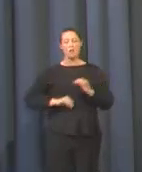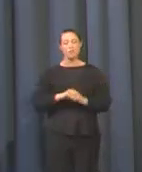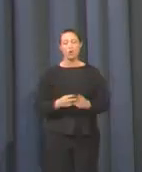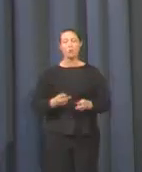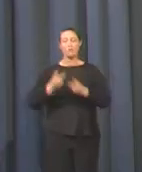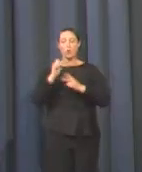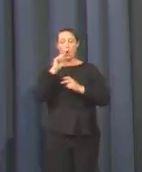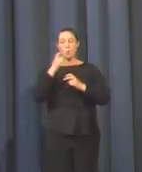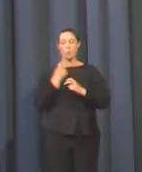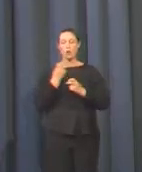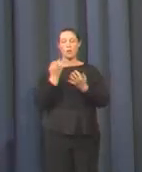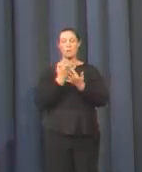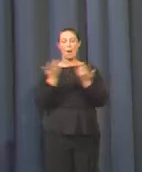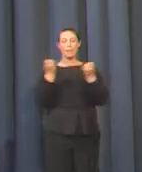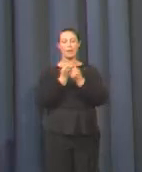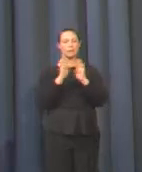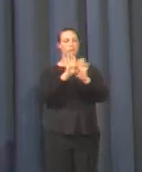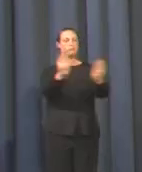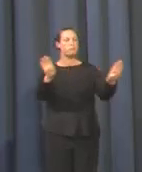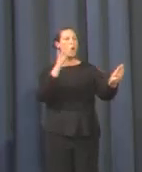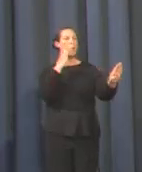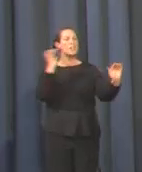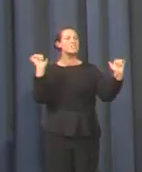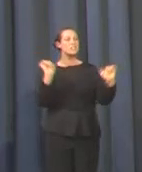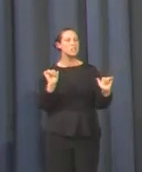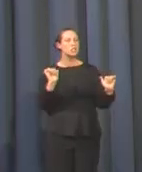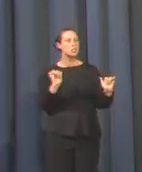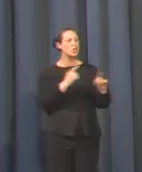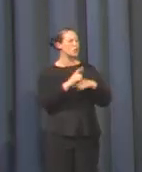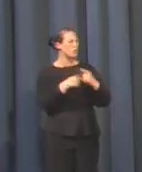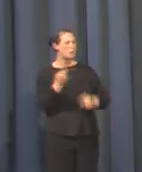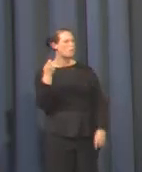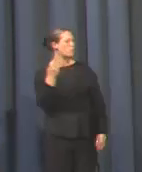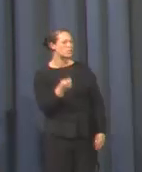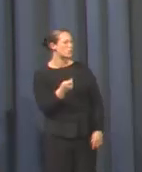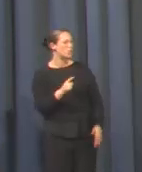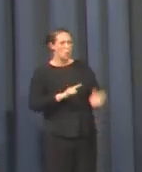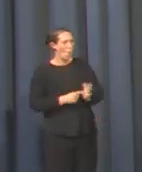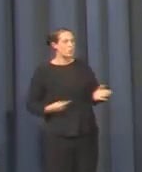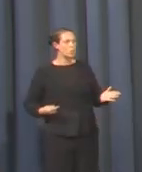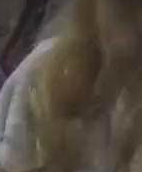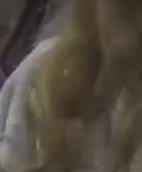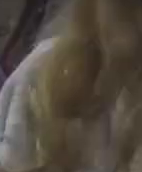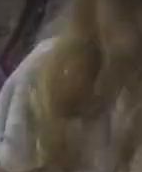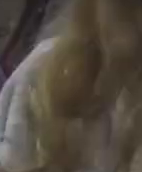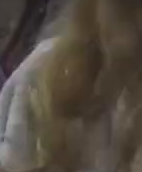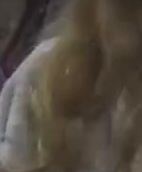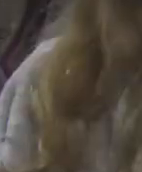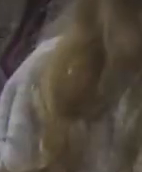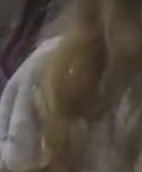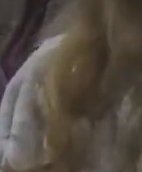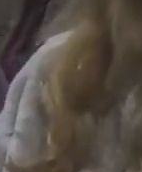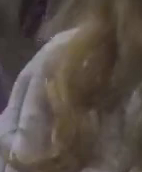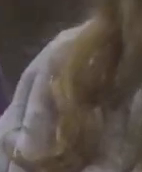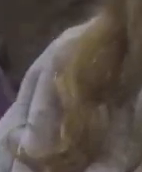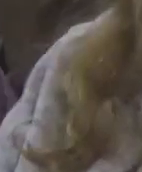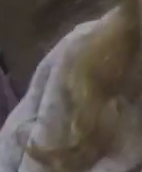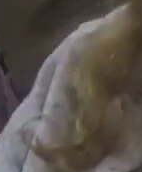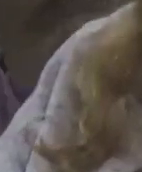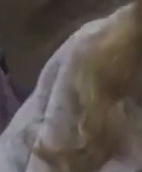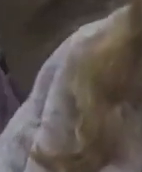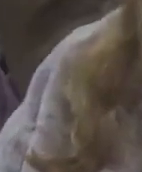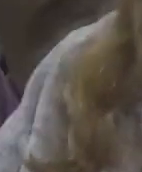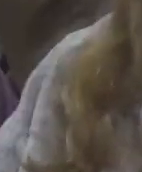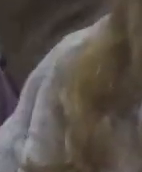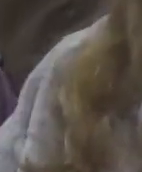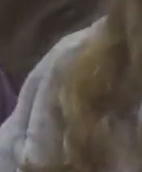made public when it is done. And talking about prosecuting and all the rest of it, there's not much point in doing that until we know some more detail. So that is all